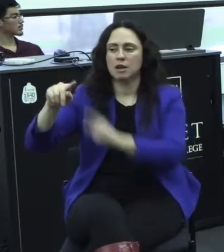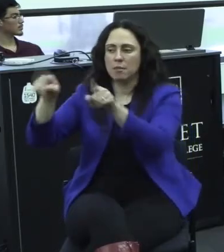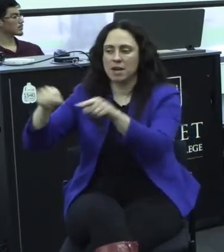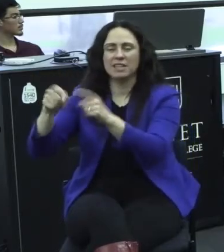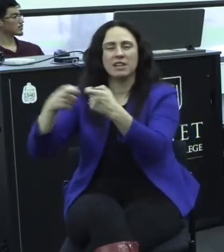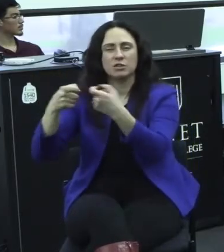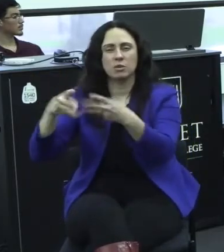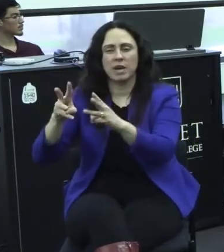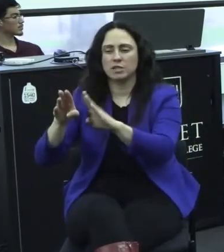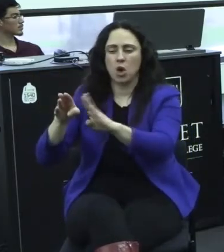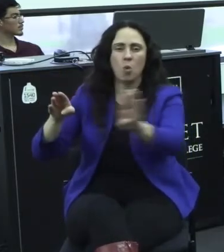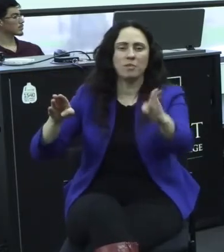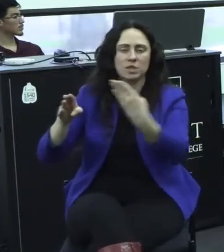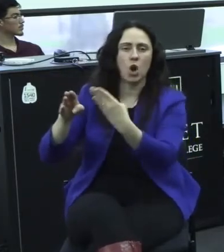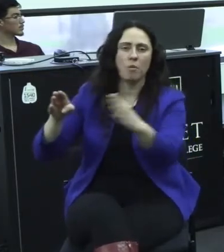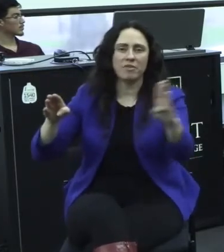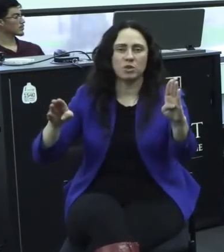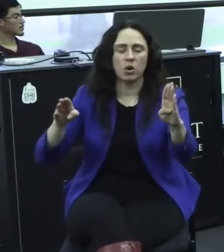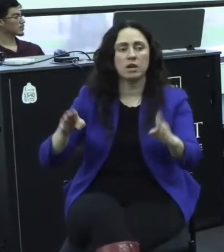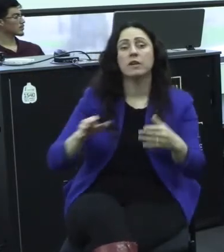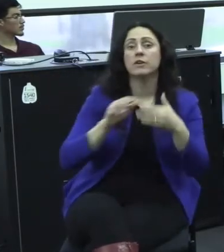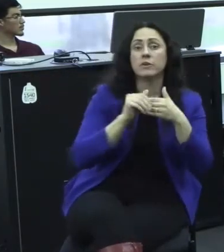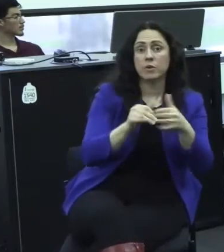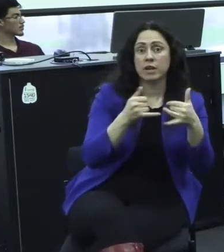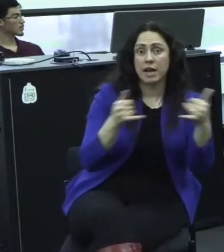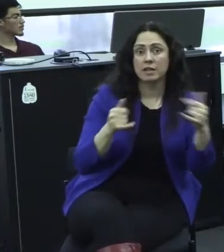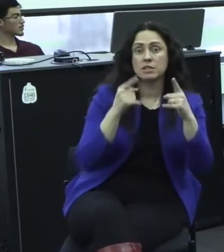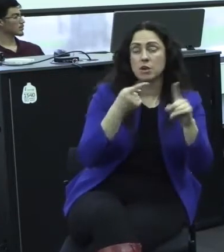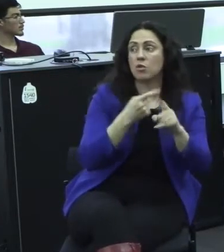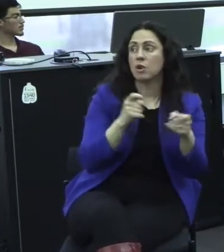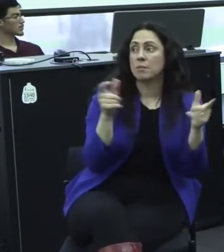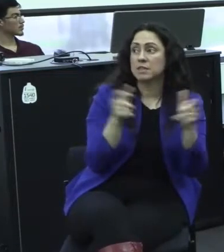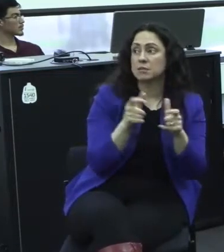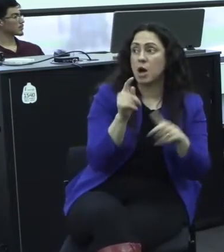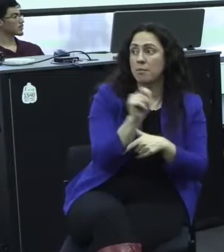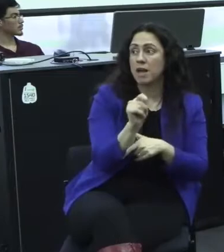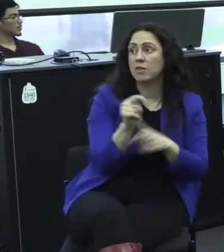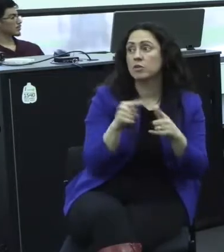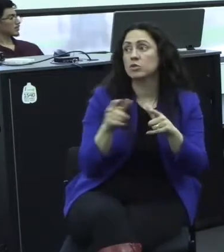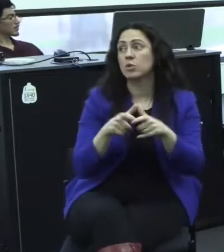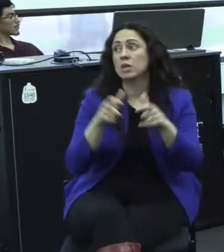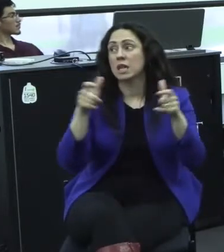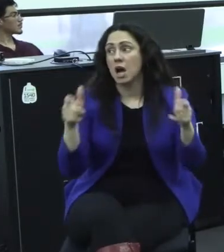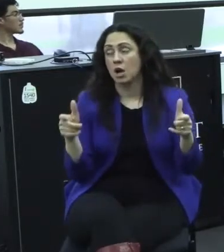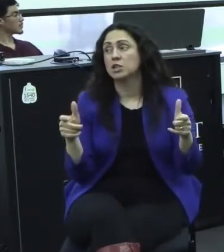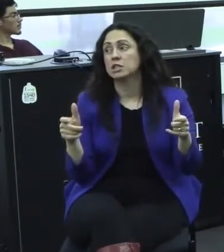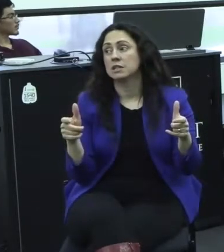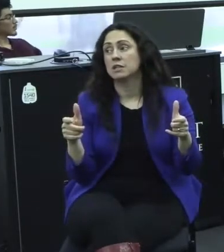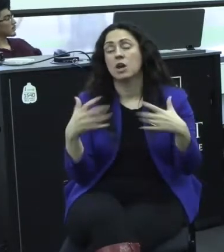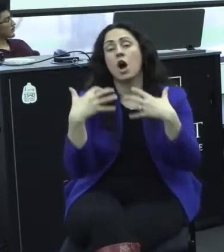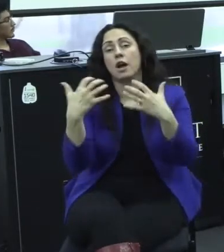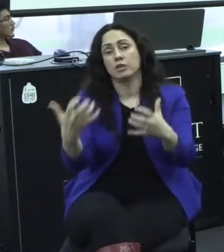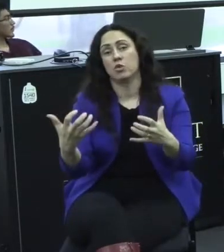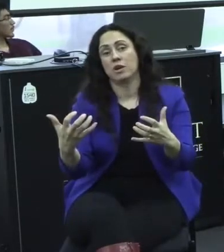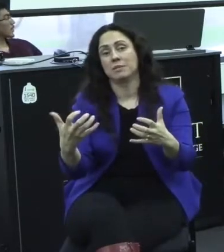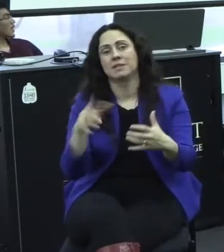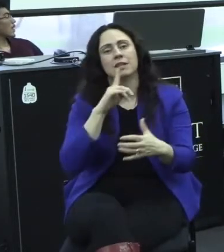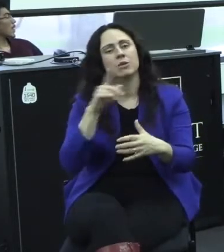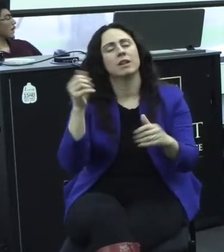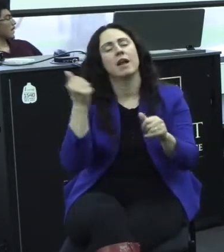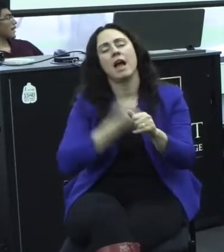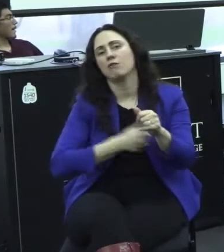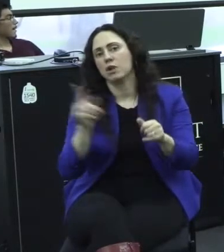door. So guidelines go from, you know, a small bathroom to large auditoriums, literally